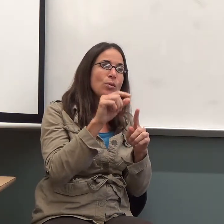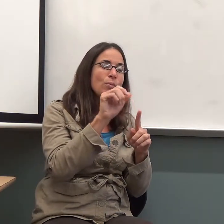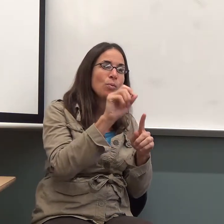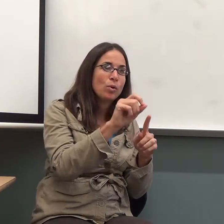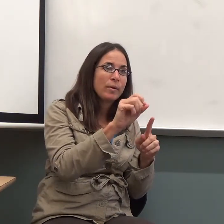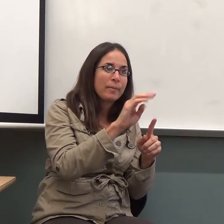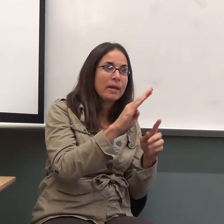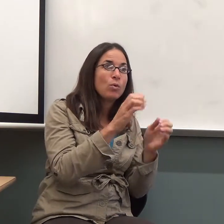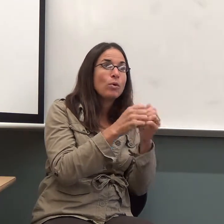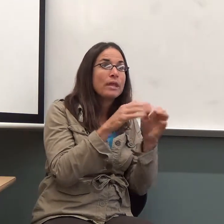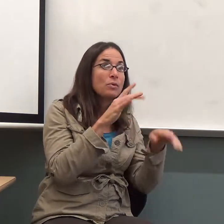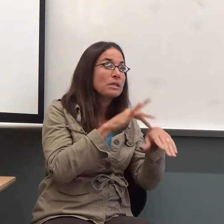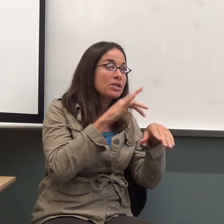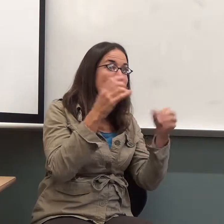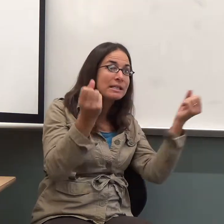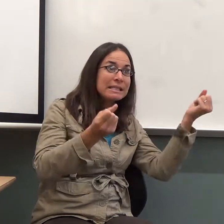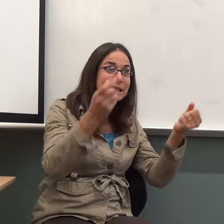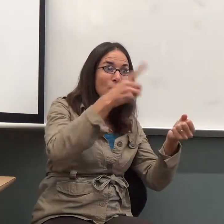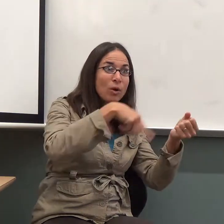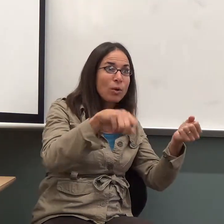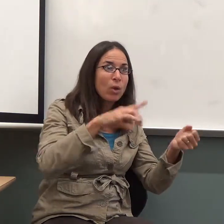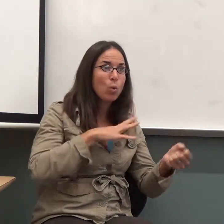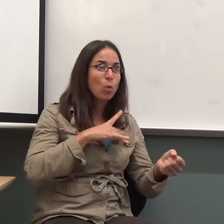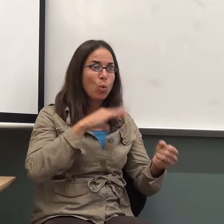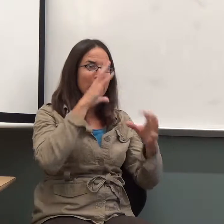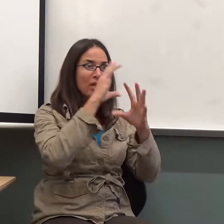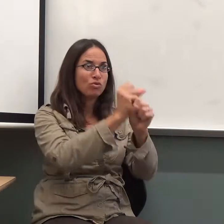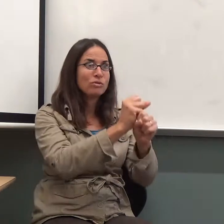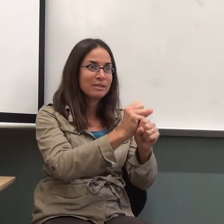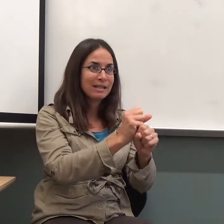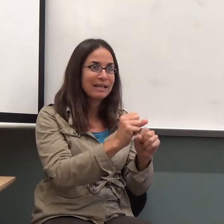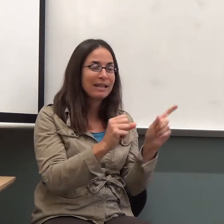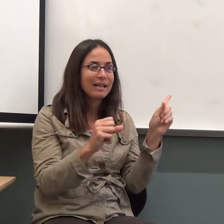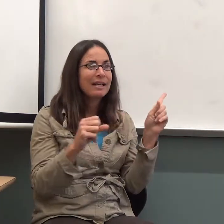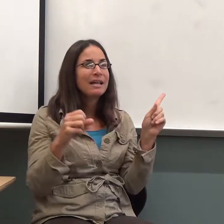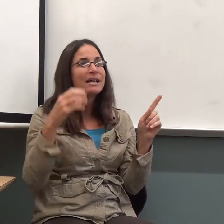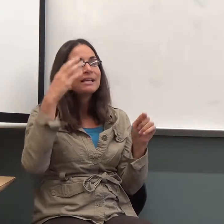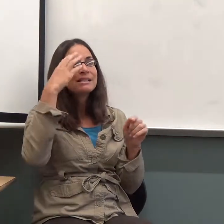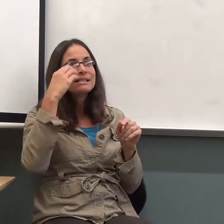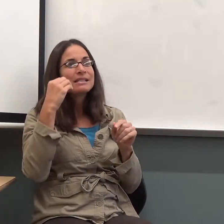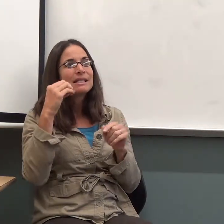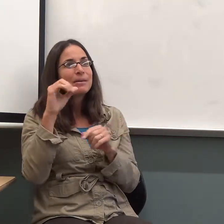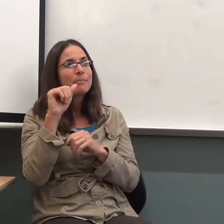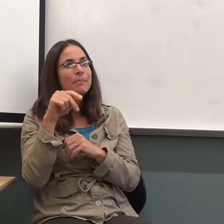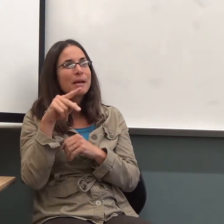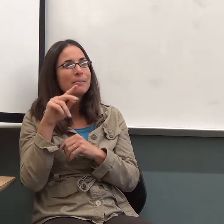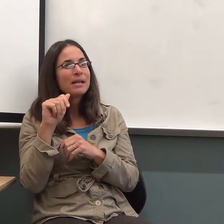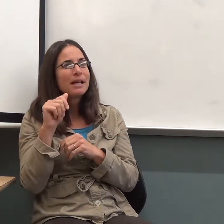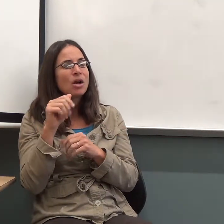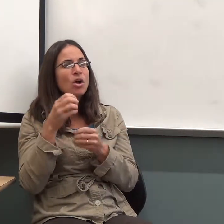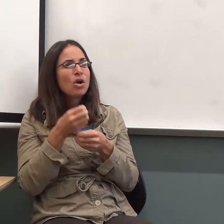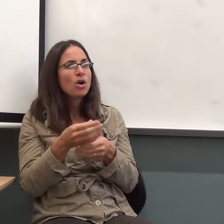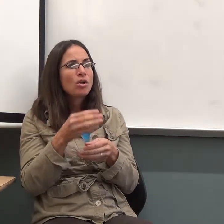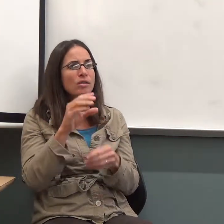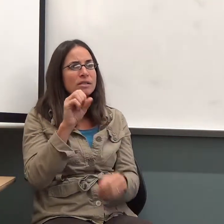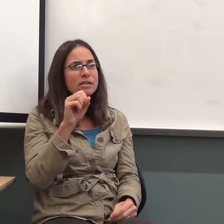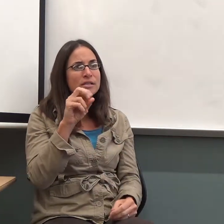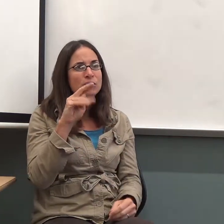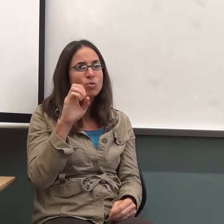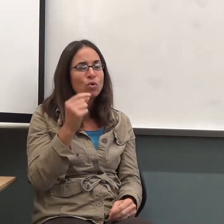about. This says sleep apnea causes snoring. Okay, this is a scientific fact, that